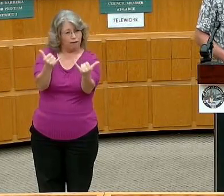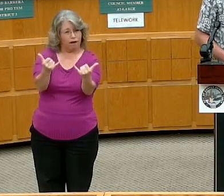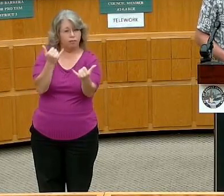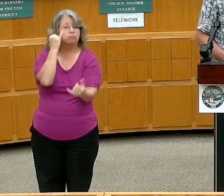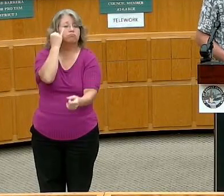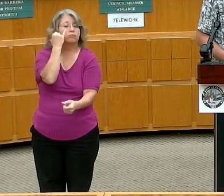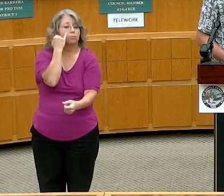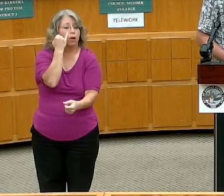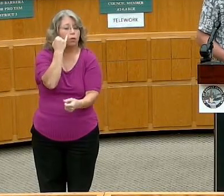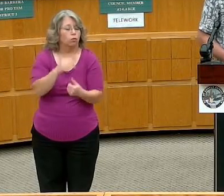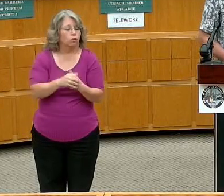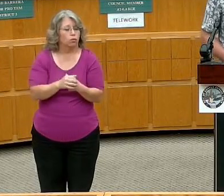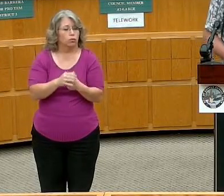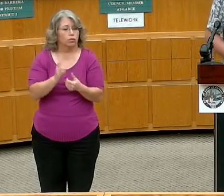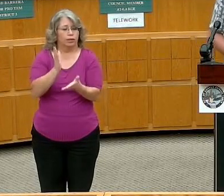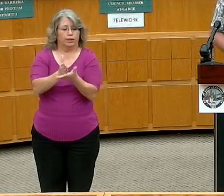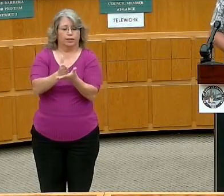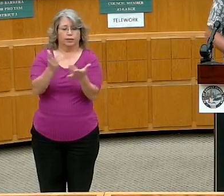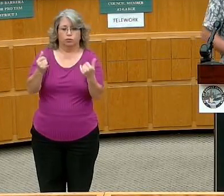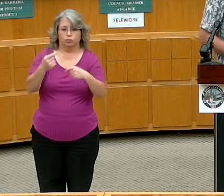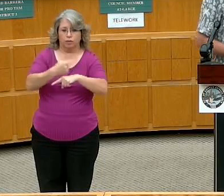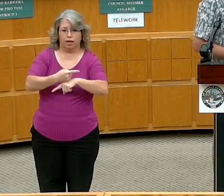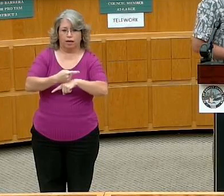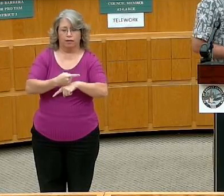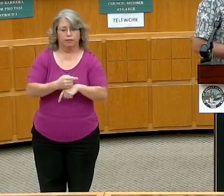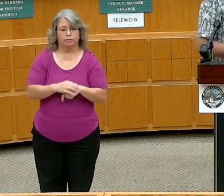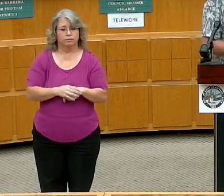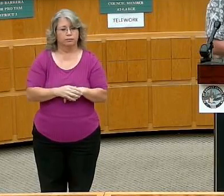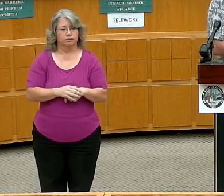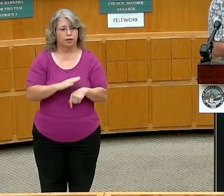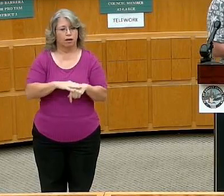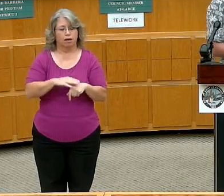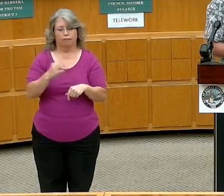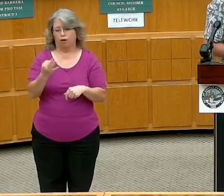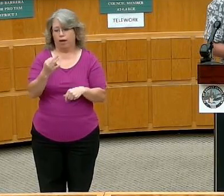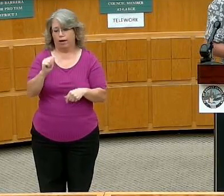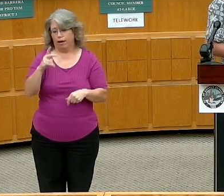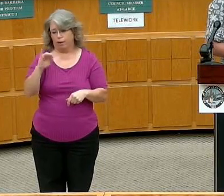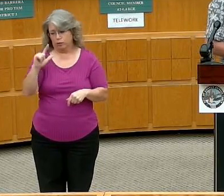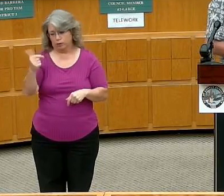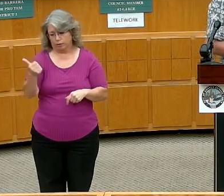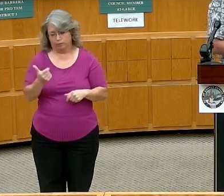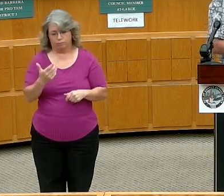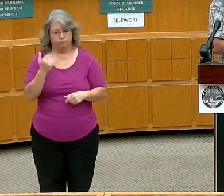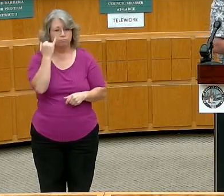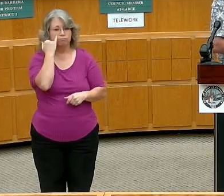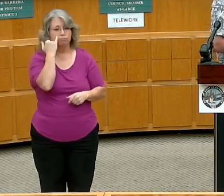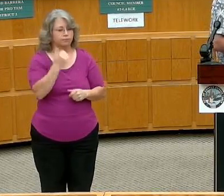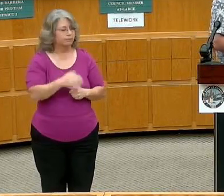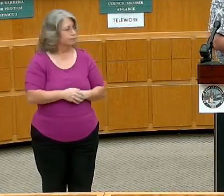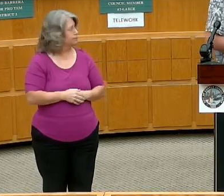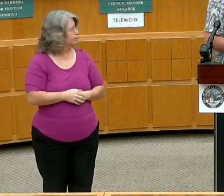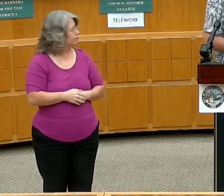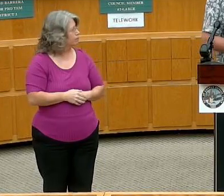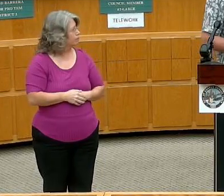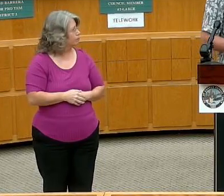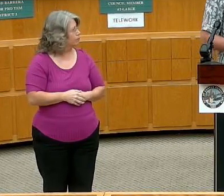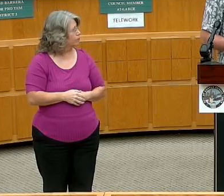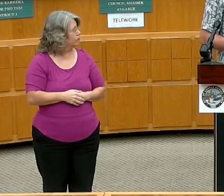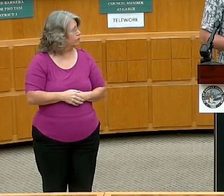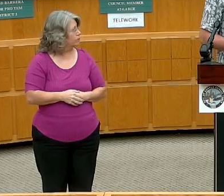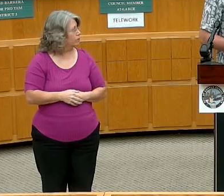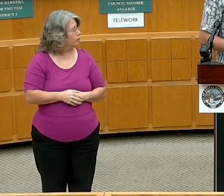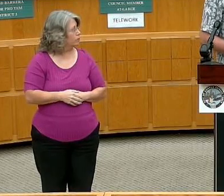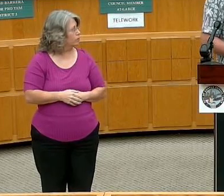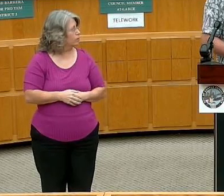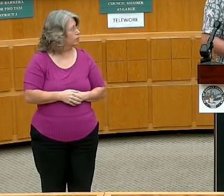social distancing today, Friday, April 10th? And we would presume that we had the social distance